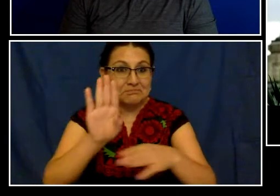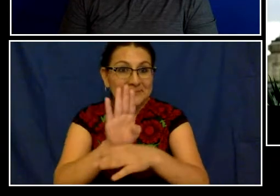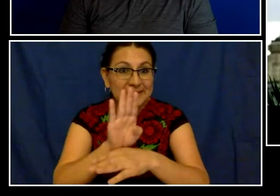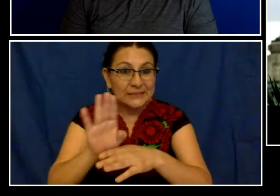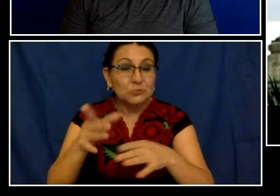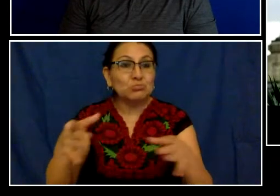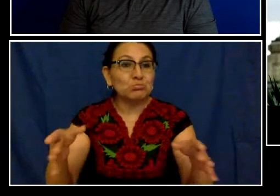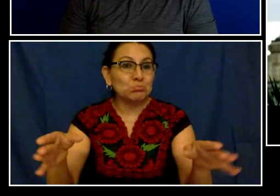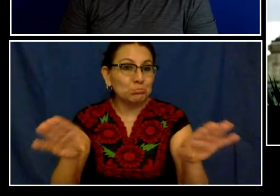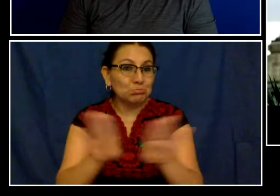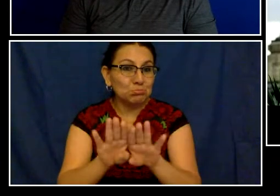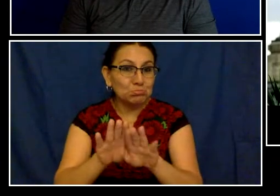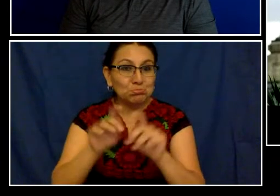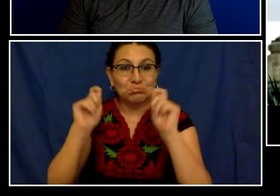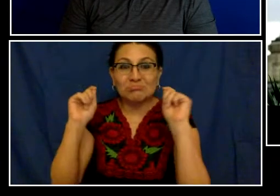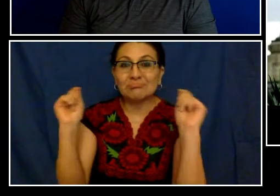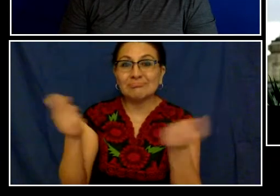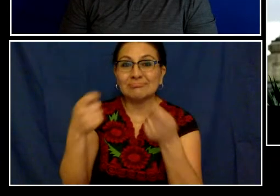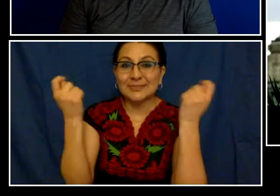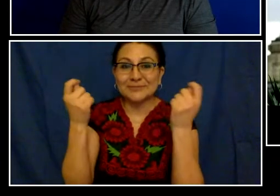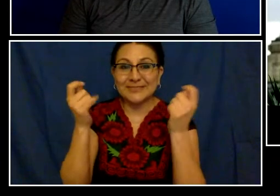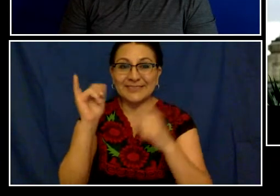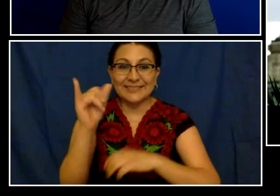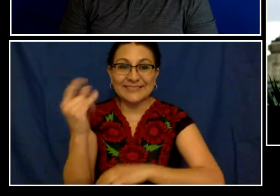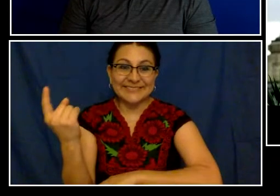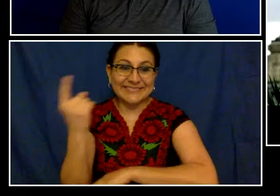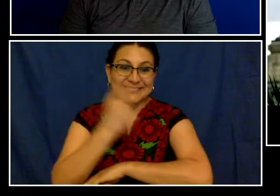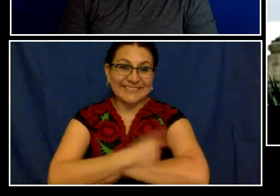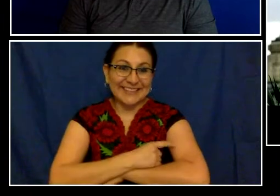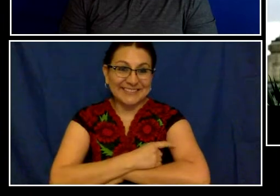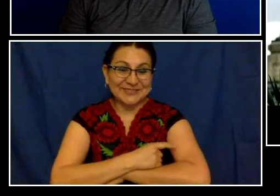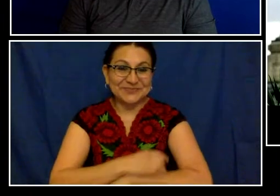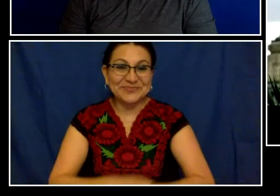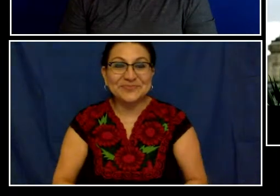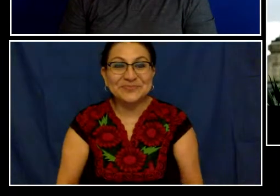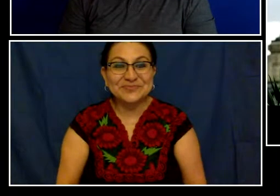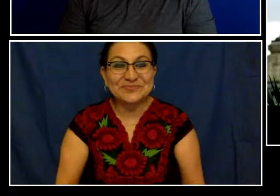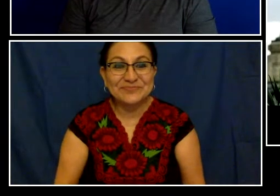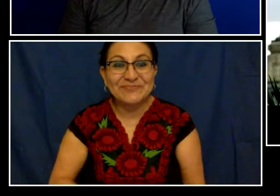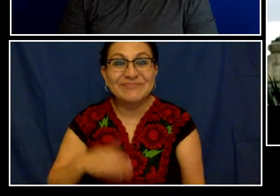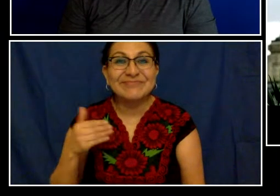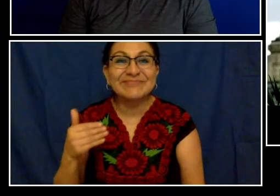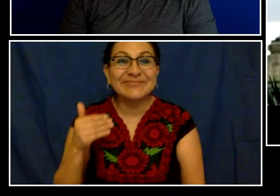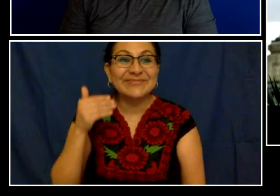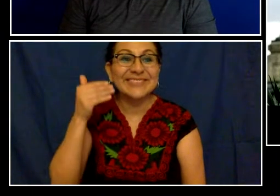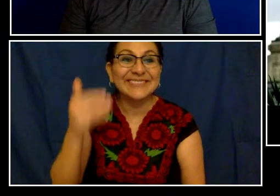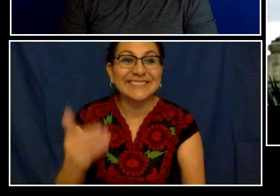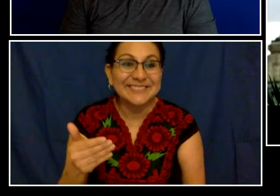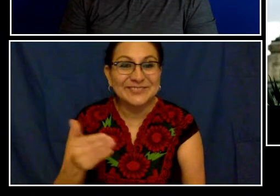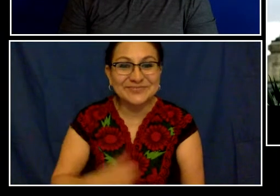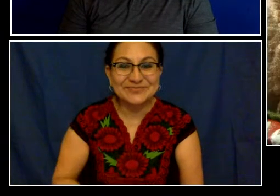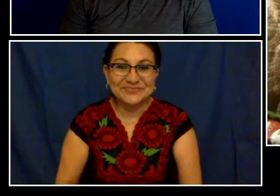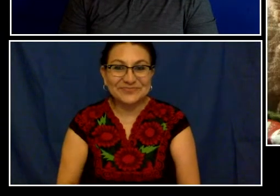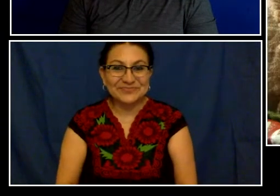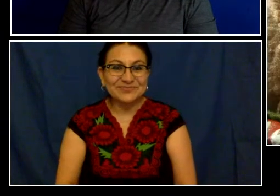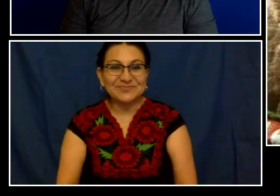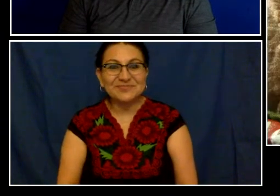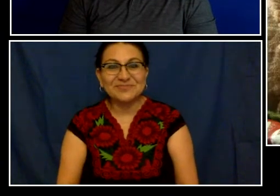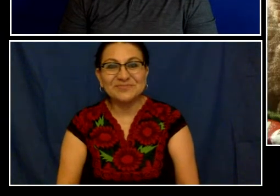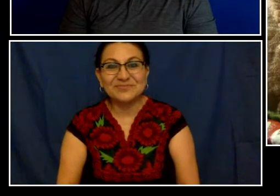banks, government offices, businesses are all traditionally closed in celebration of the independence.